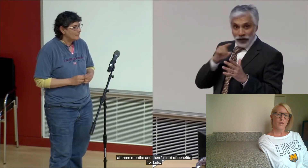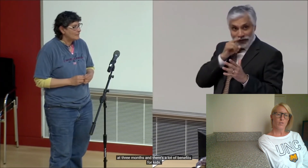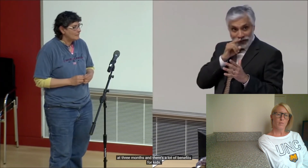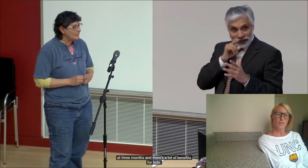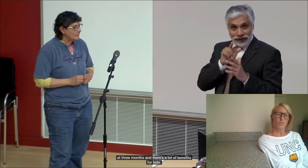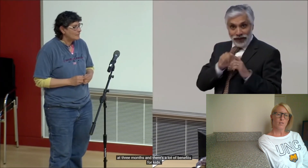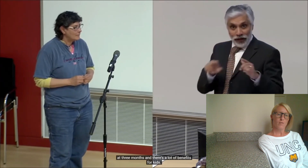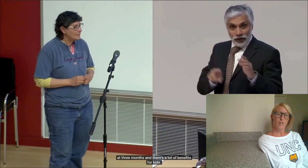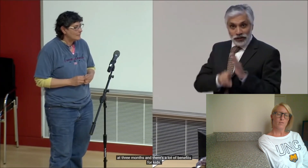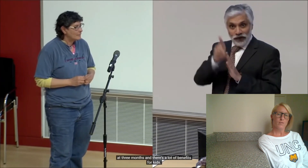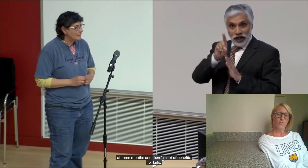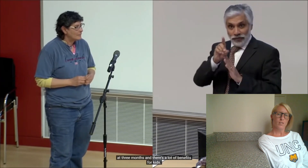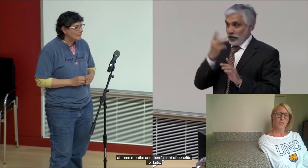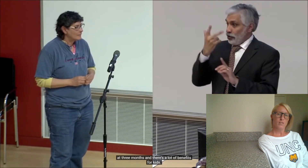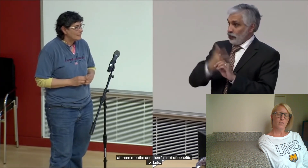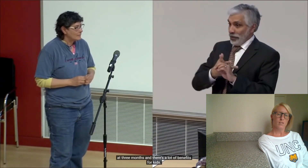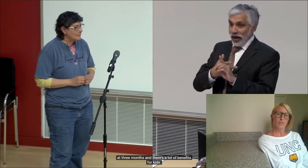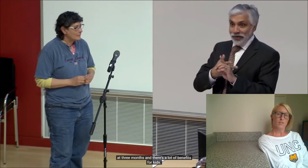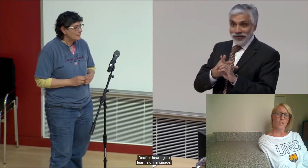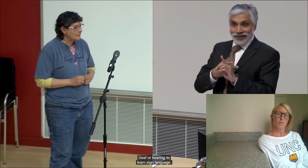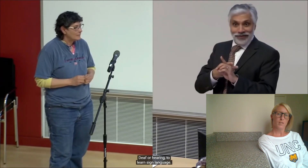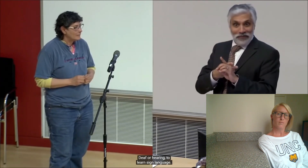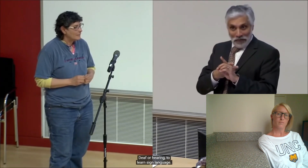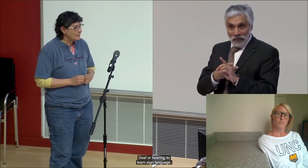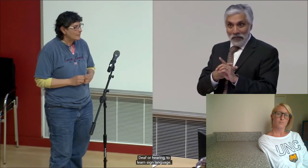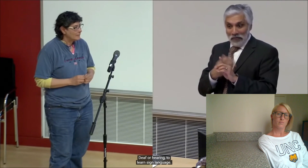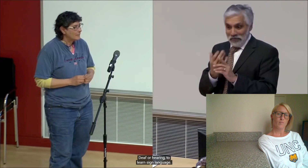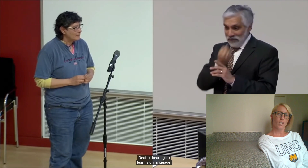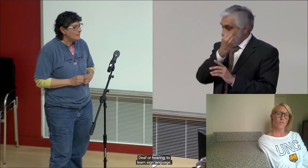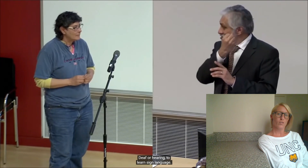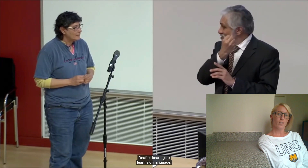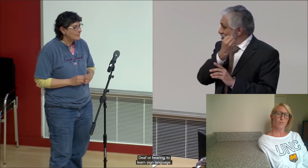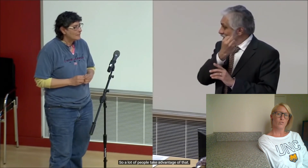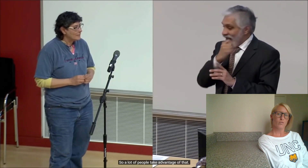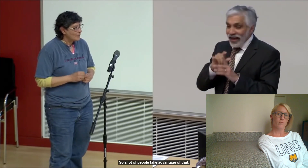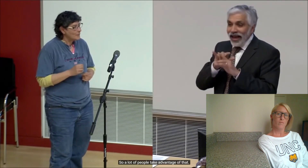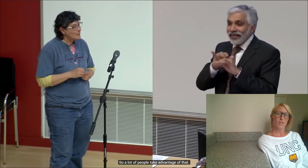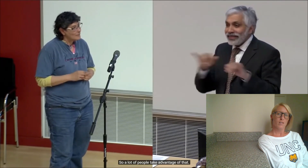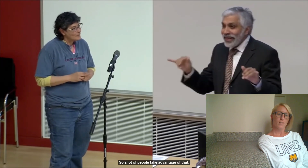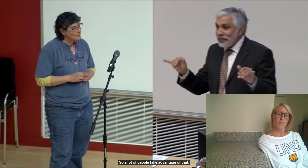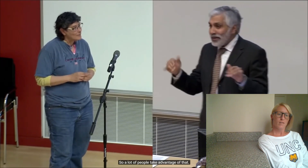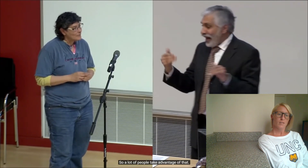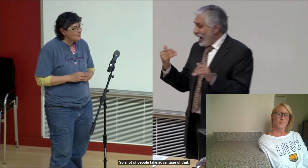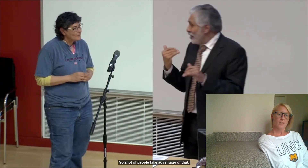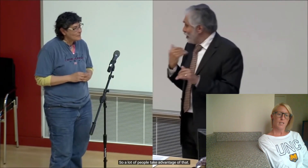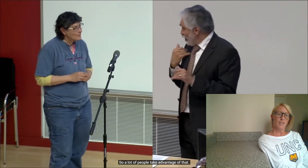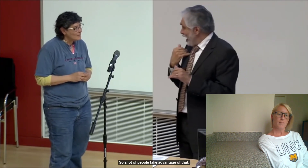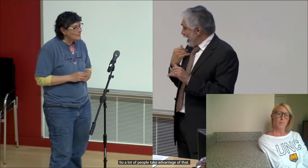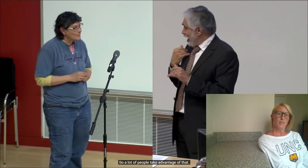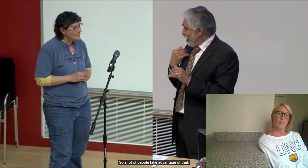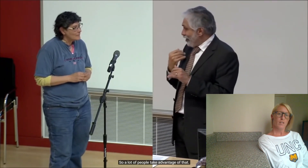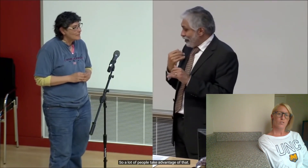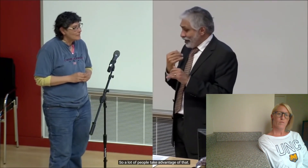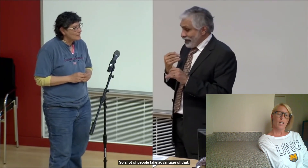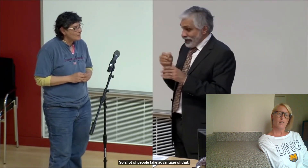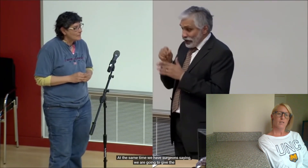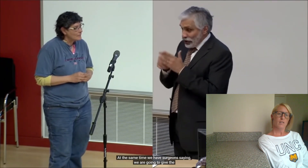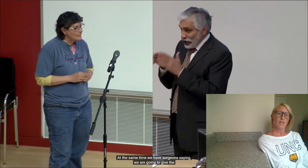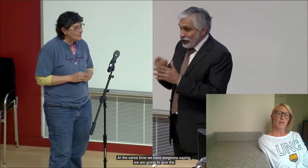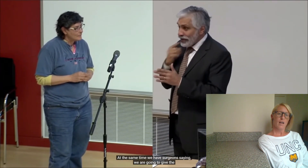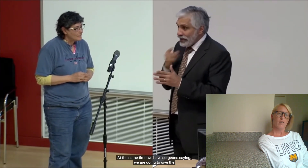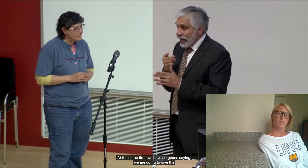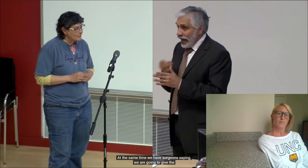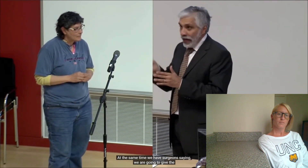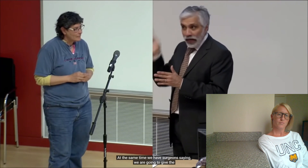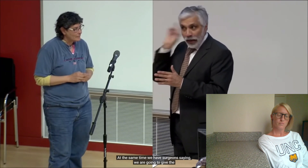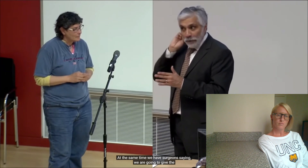and there's a lot of benefits for kids, deaf or hearing, to learn sign language. And so a lot of people take advantage of that. take advantage of that. At the